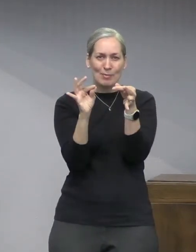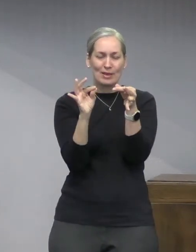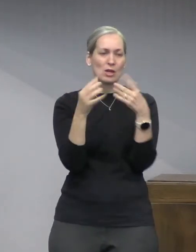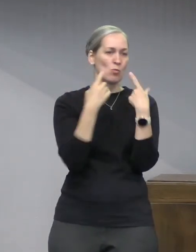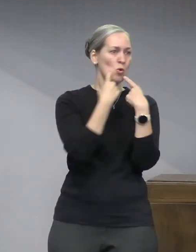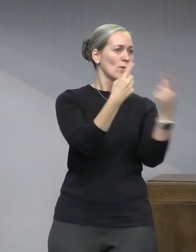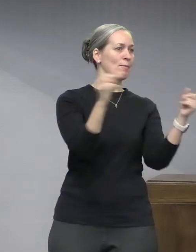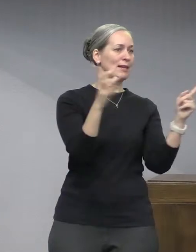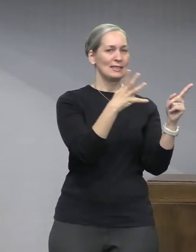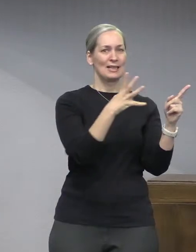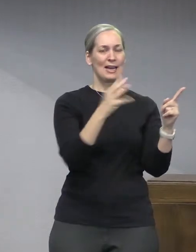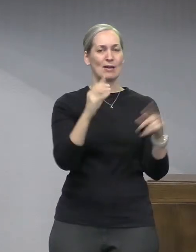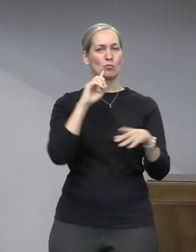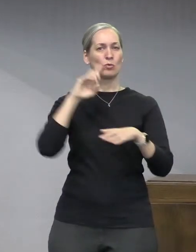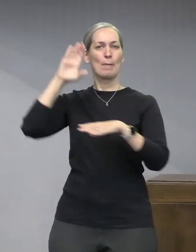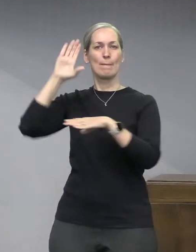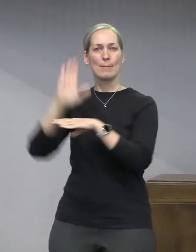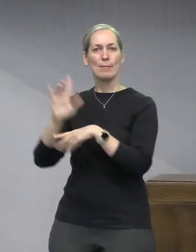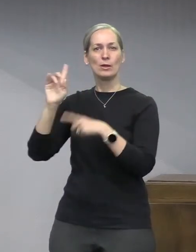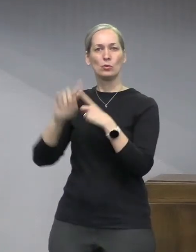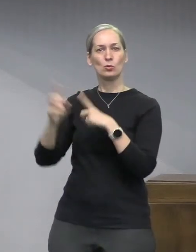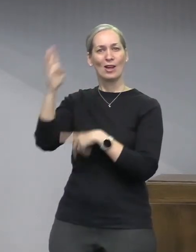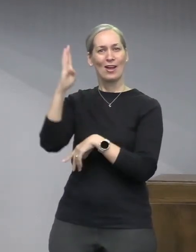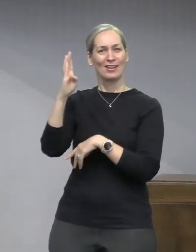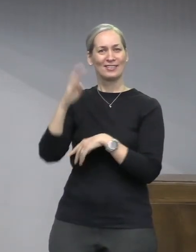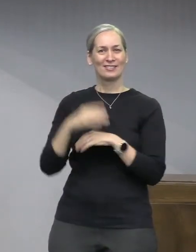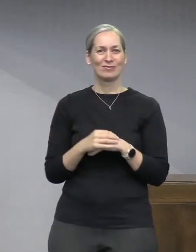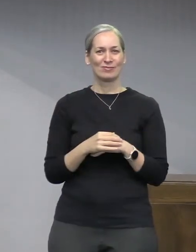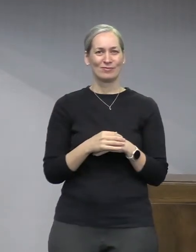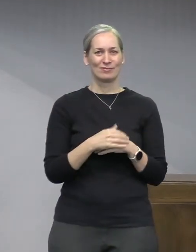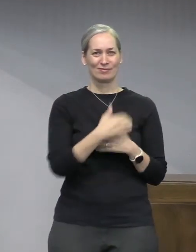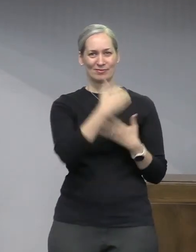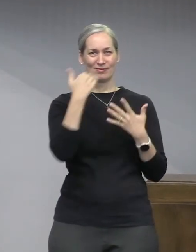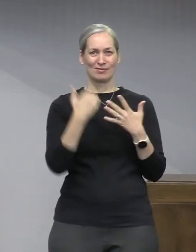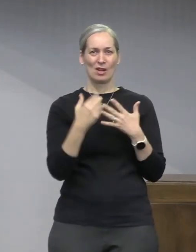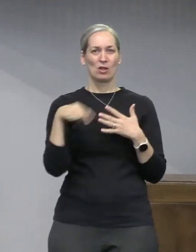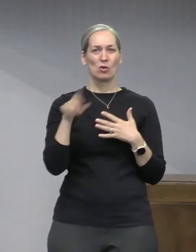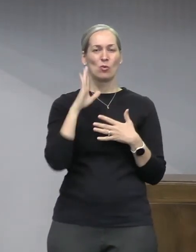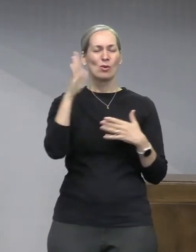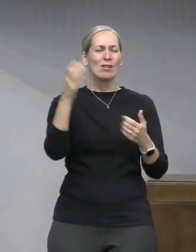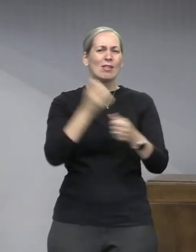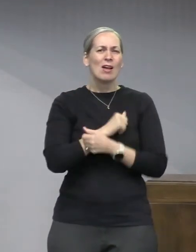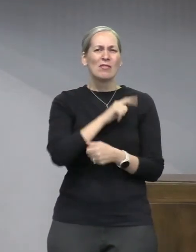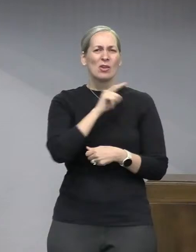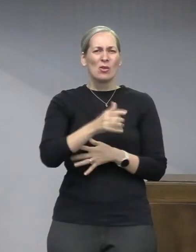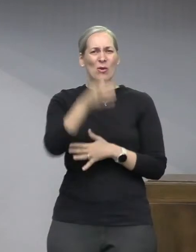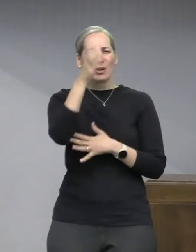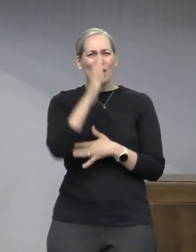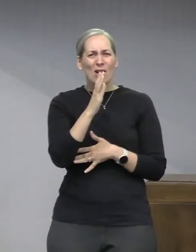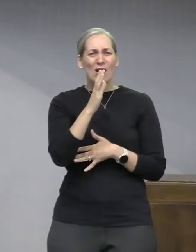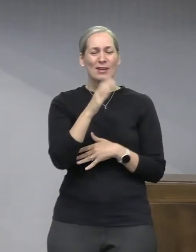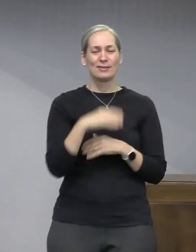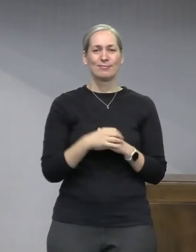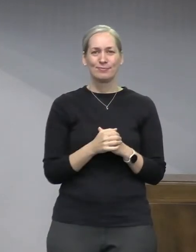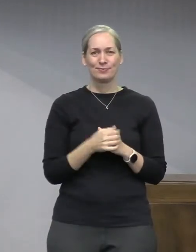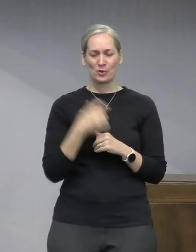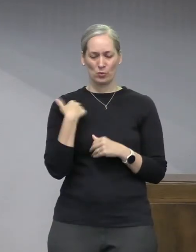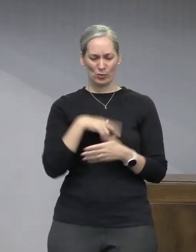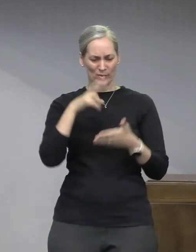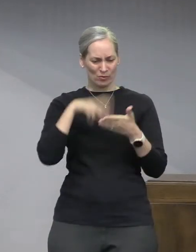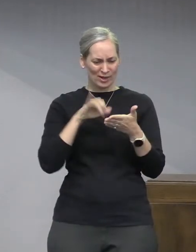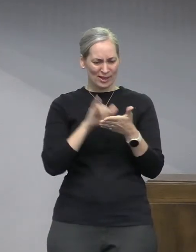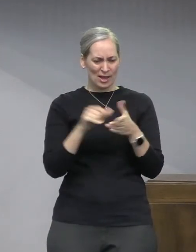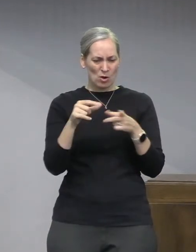well as a commitment to God. "You shall love the Lord your God." And we read that